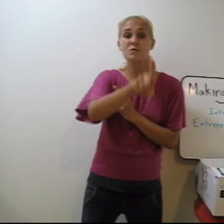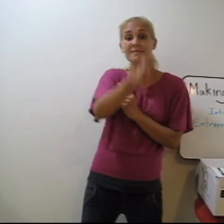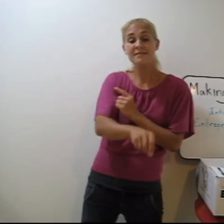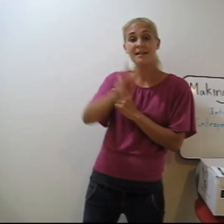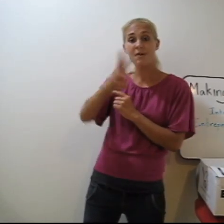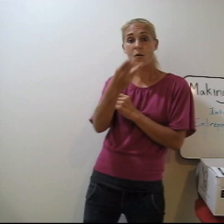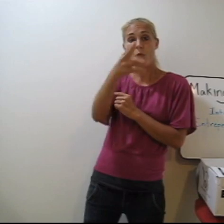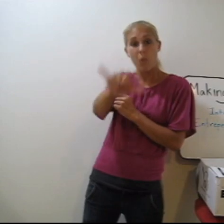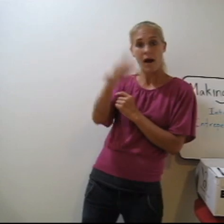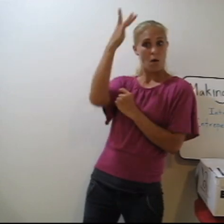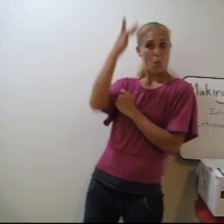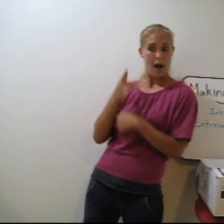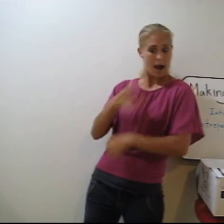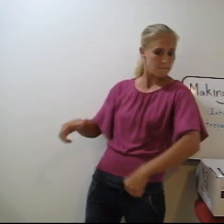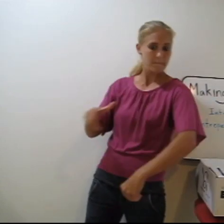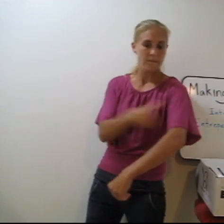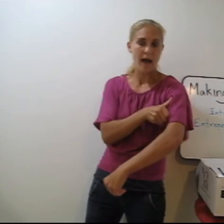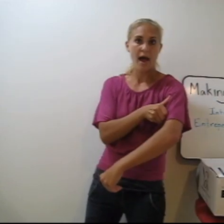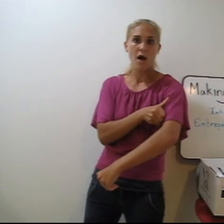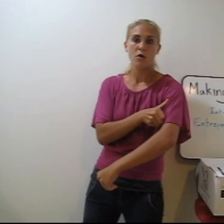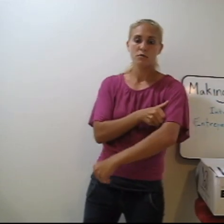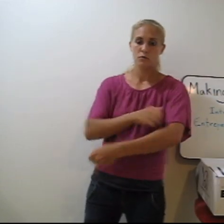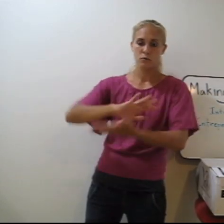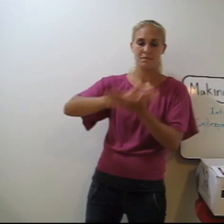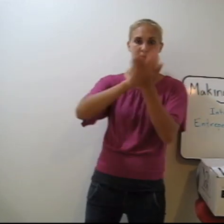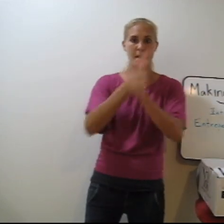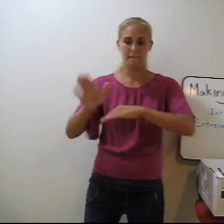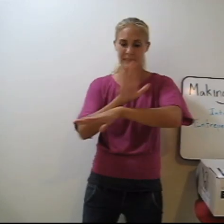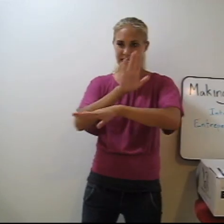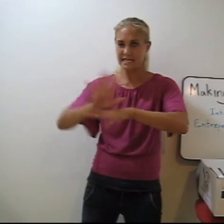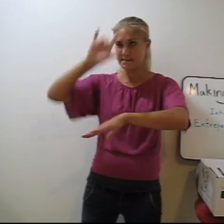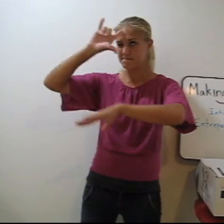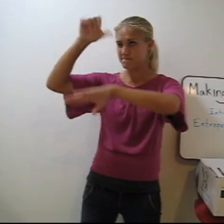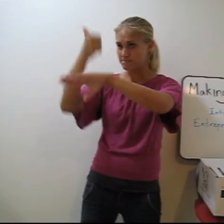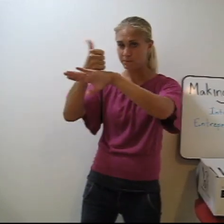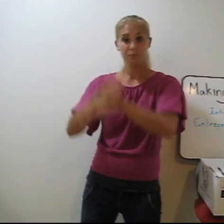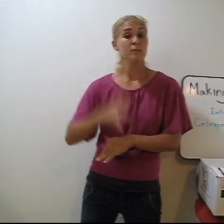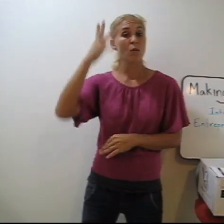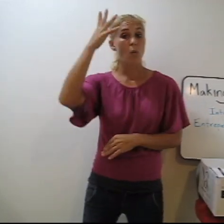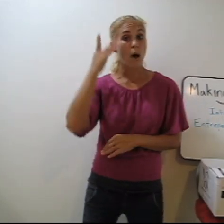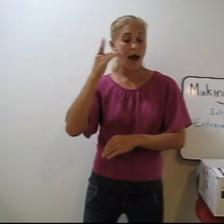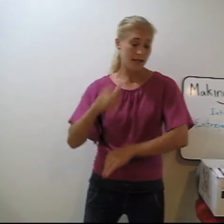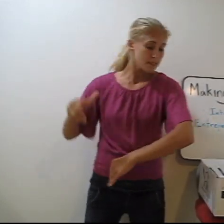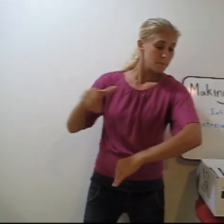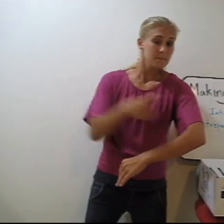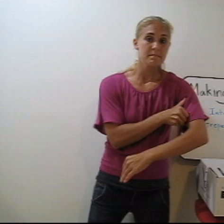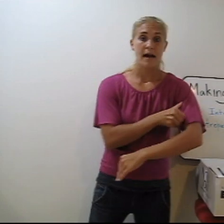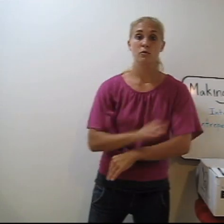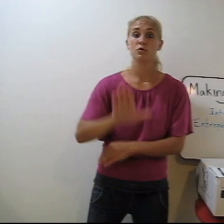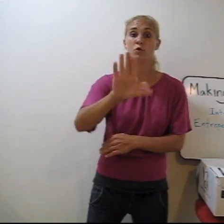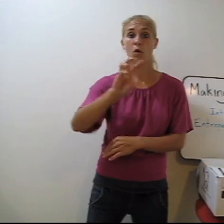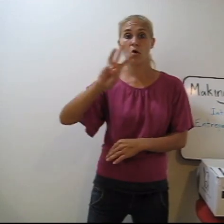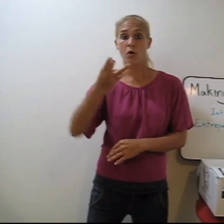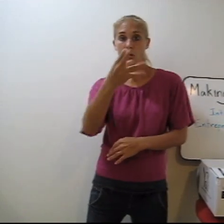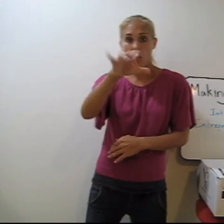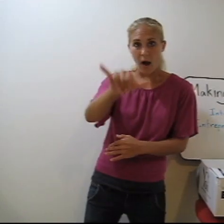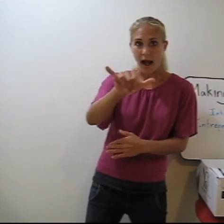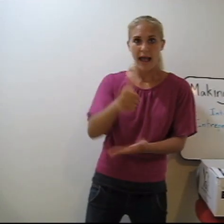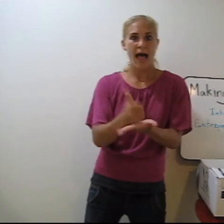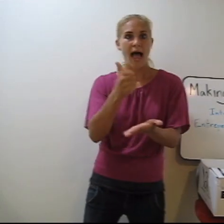power to make the entrepreneur shift. Here is why. The power of your why is what gets you to stick through the